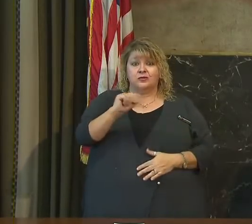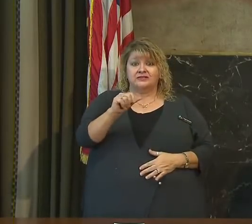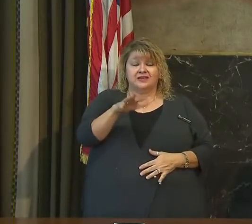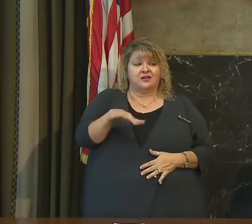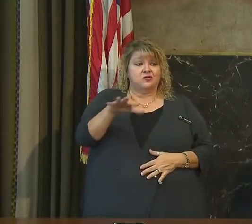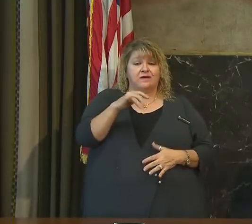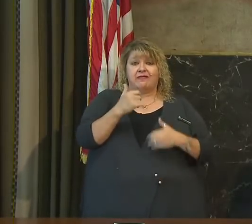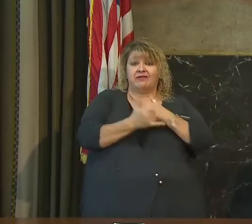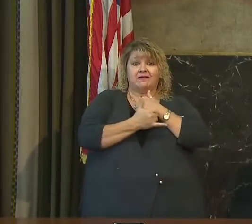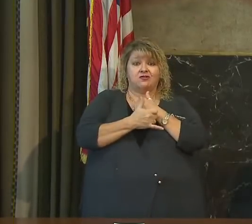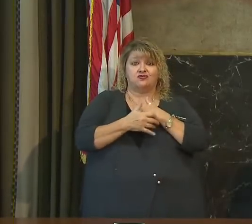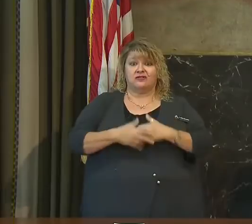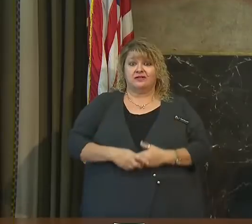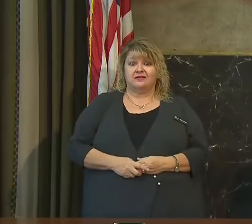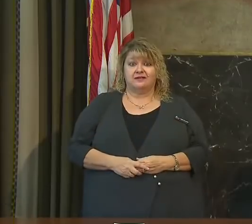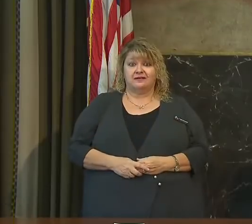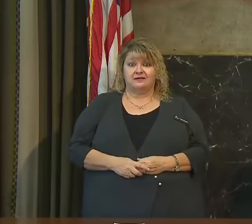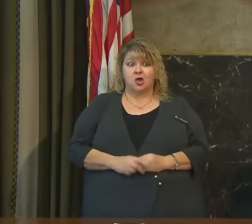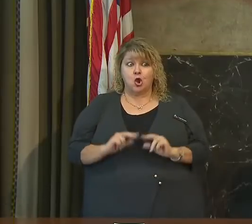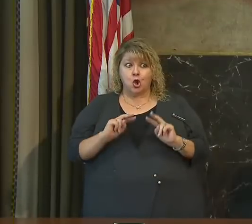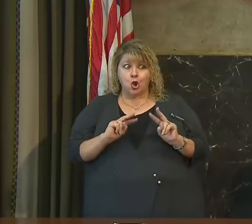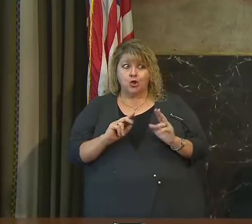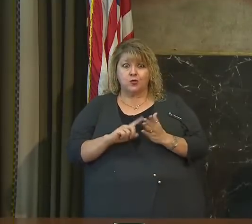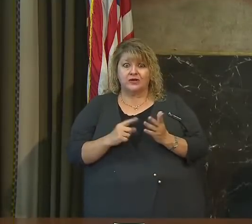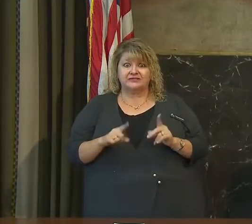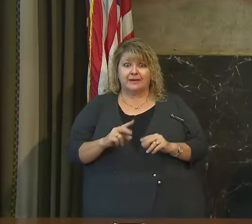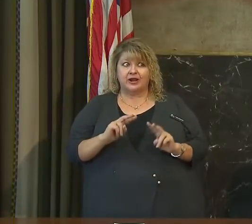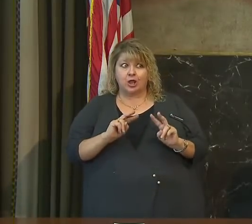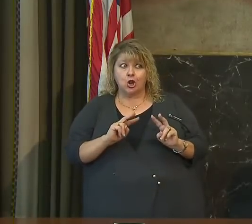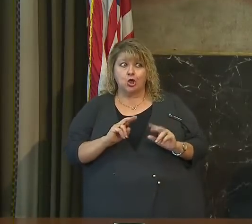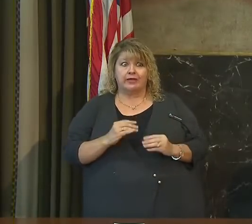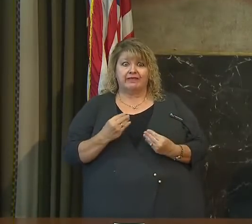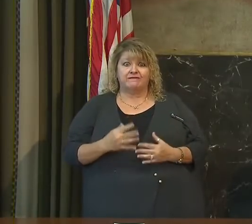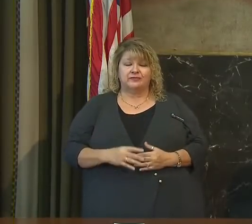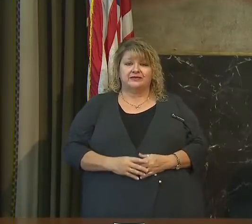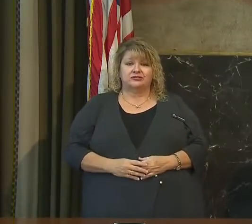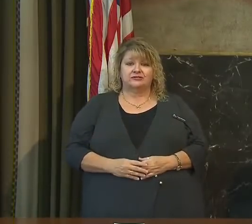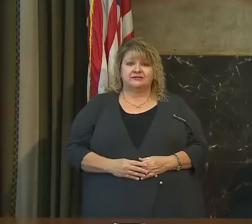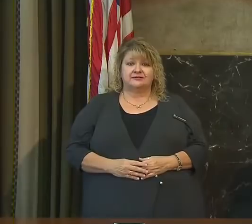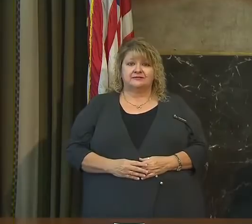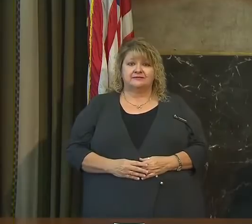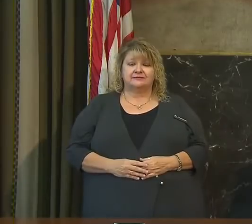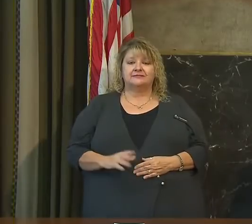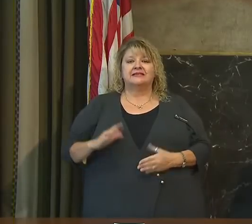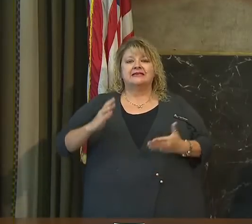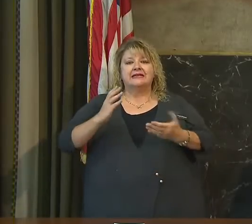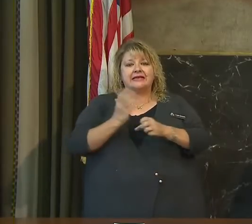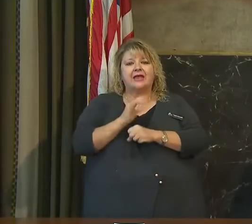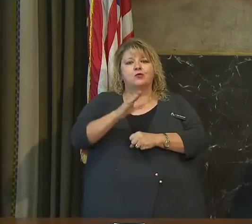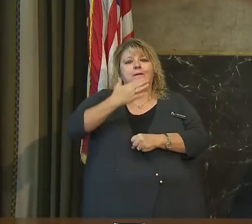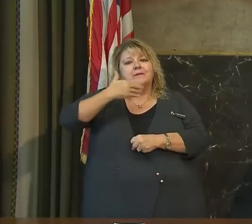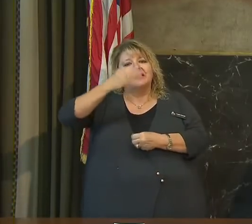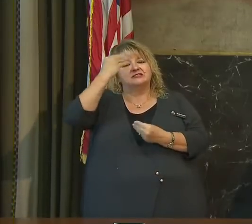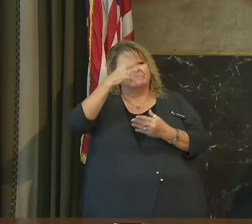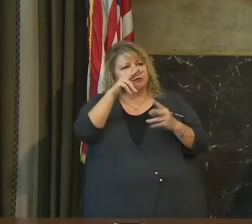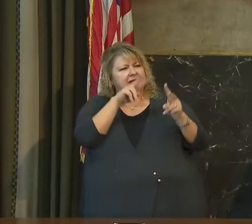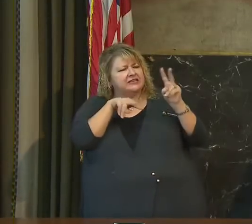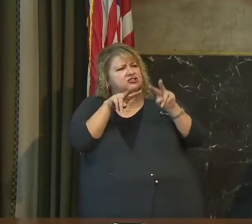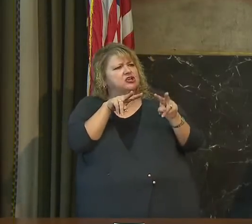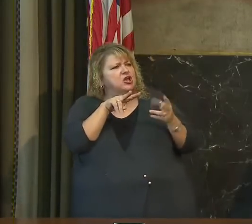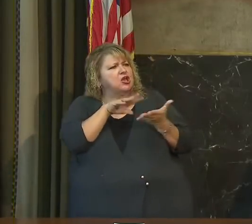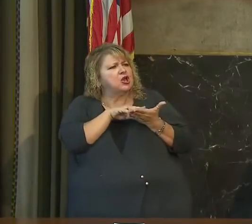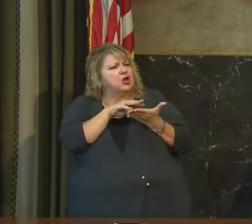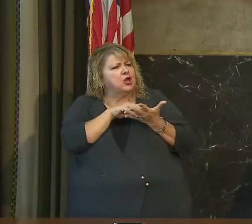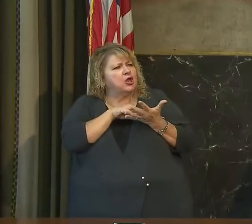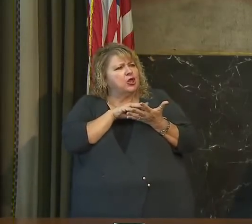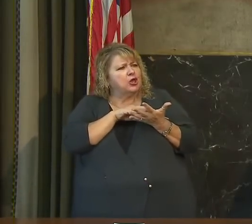country. Take a look at what's happening today. Get the best information that you can get. Make